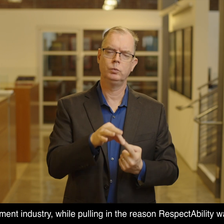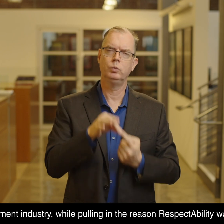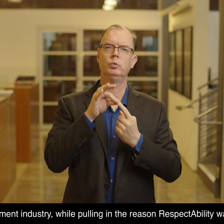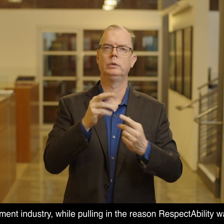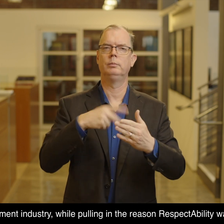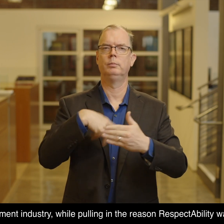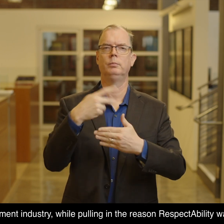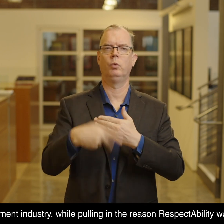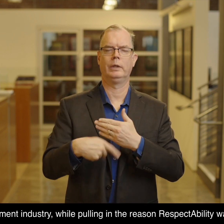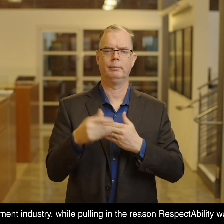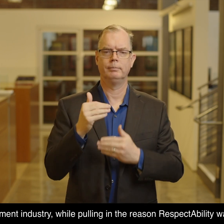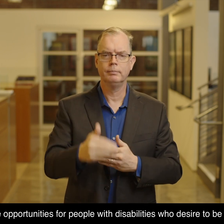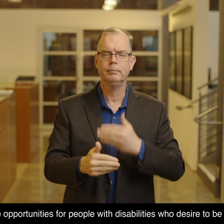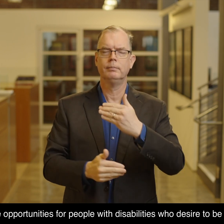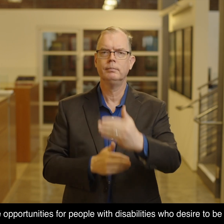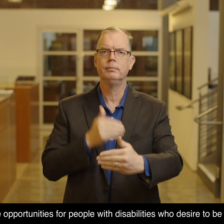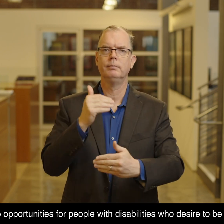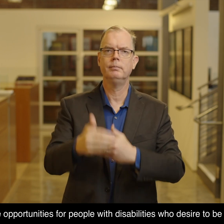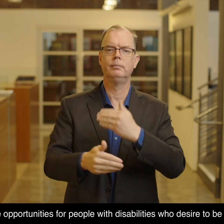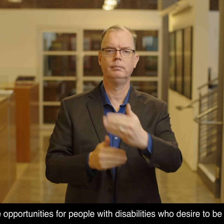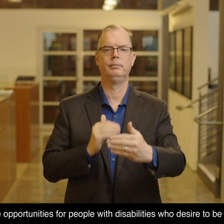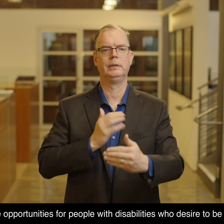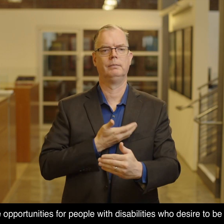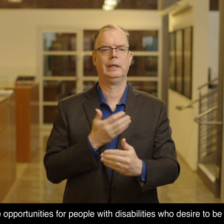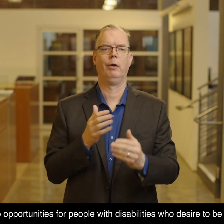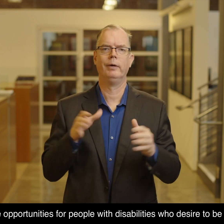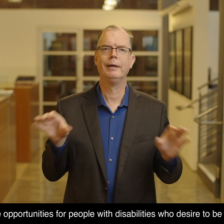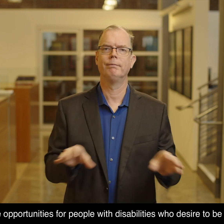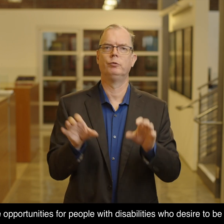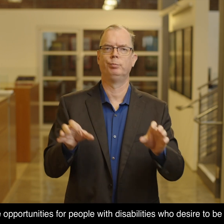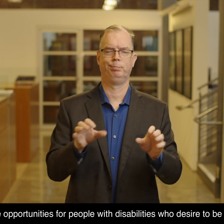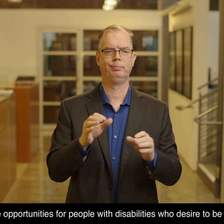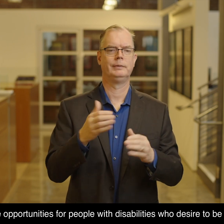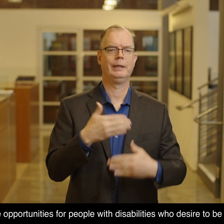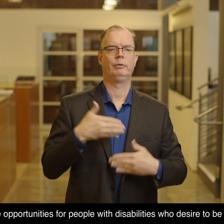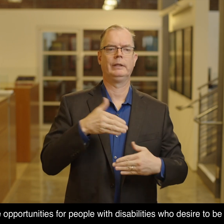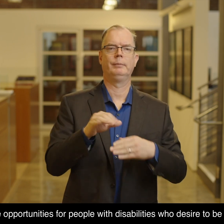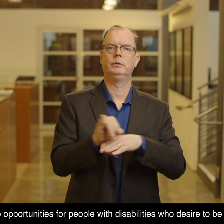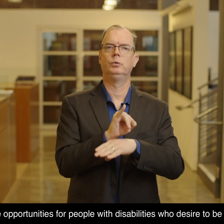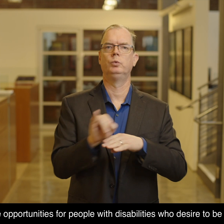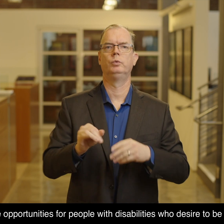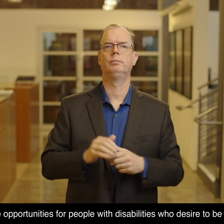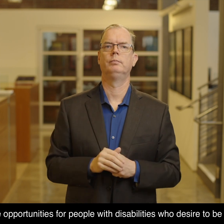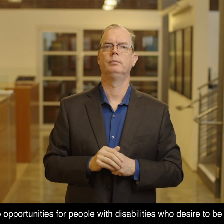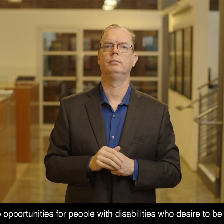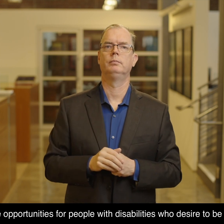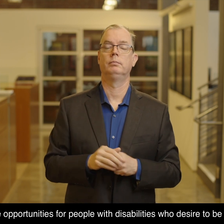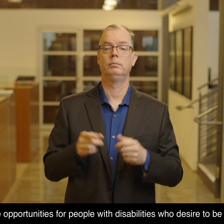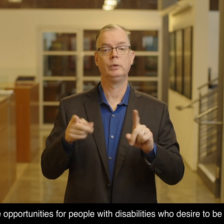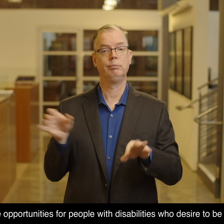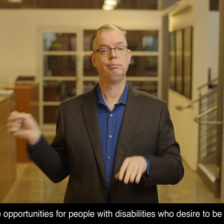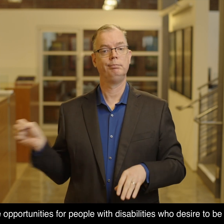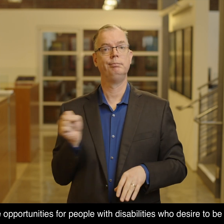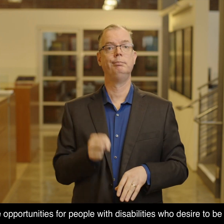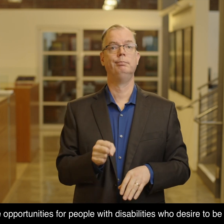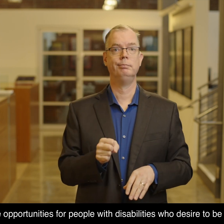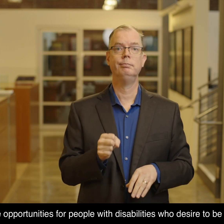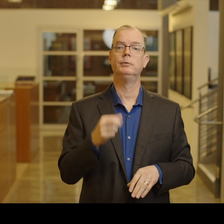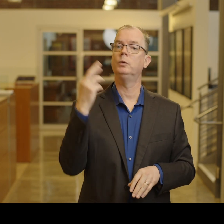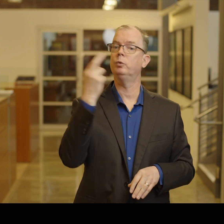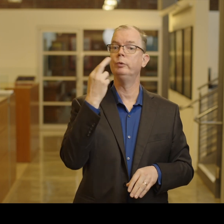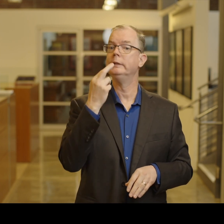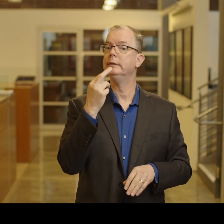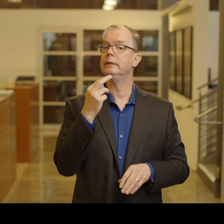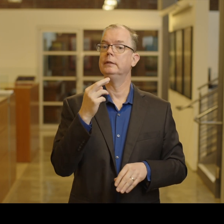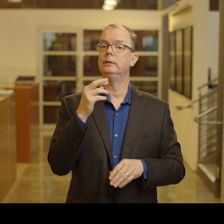was founded: to create more opportunities for people with disabilities who desire to be